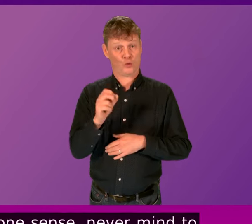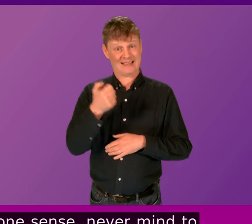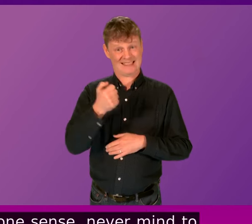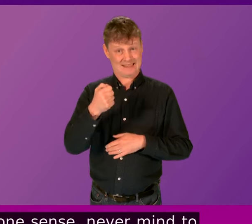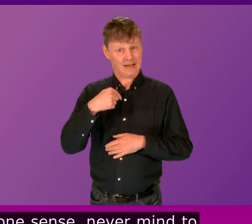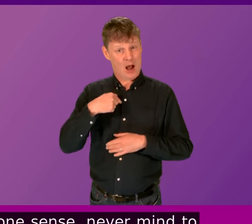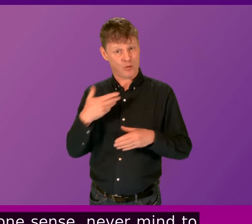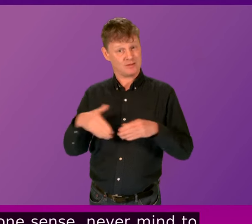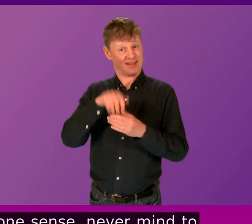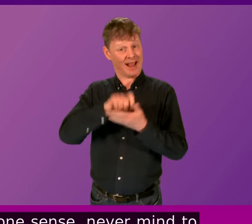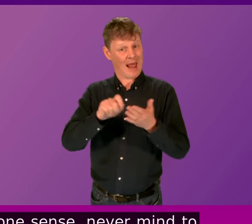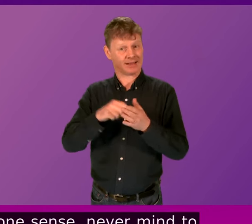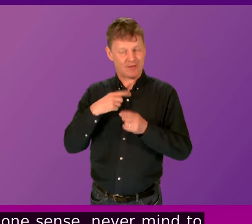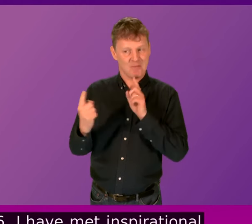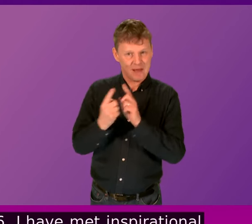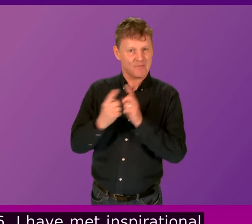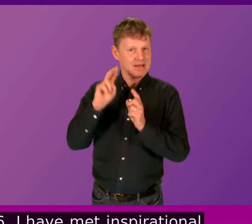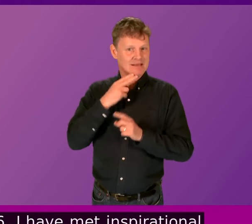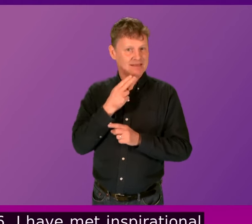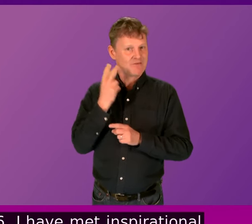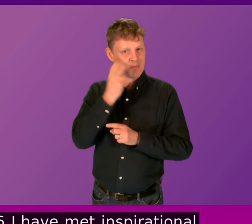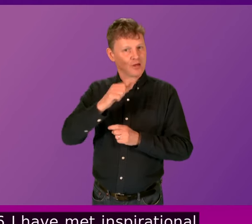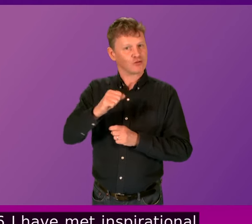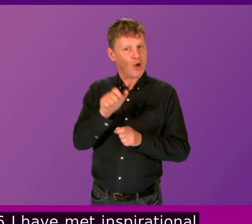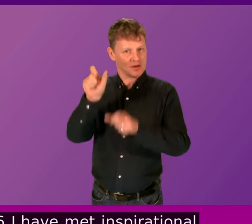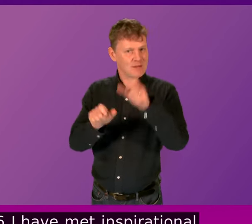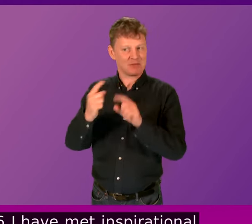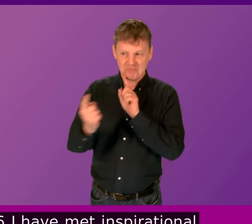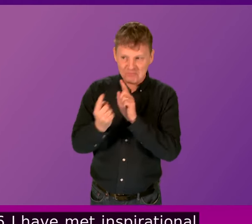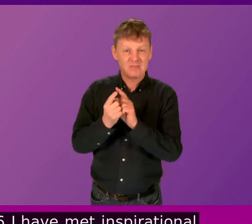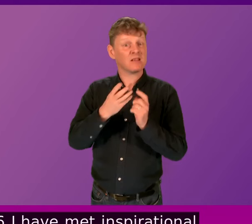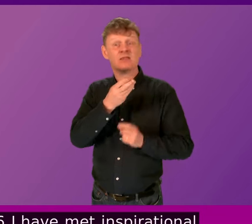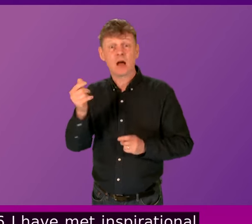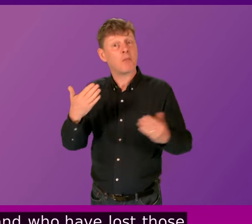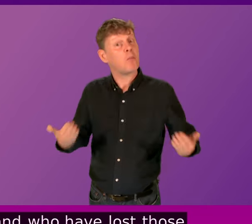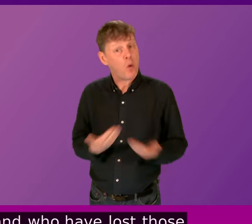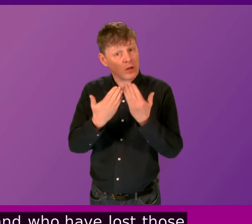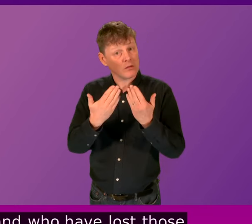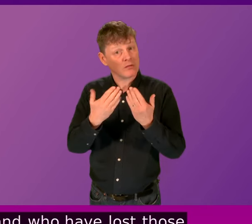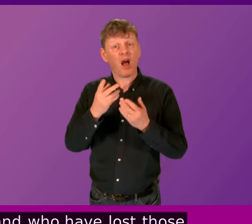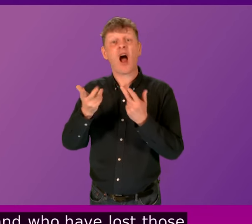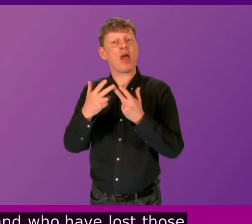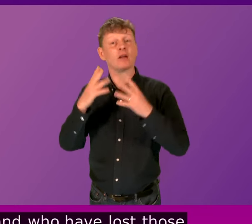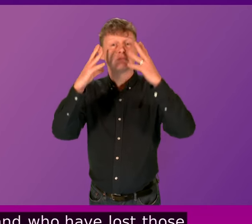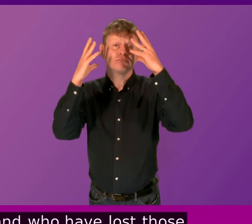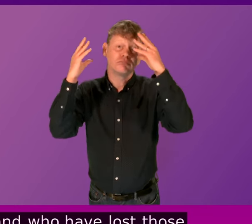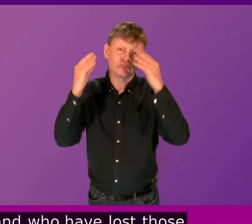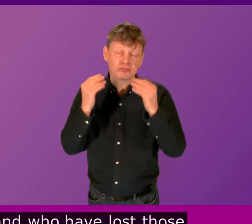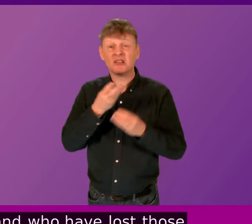inspirational people at Deafblind Scotland who've lost those senses, some from birth, others gradually. Some are